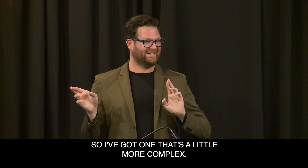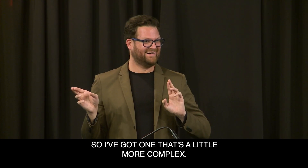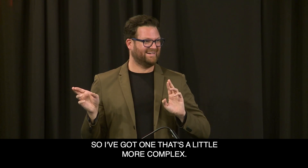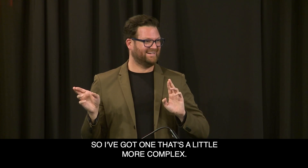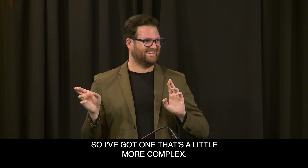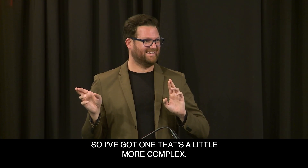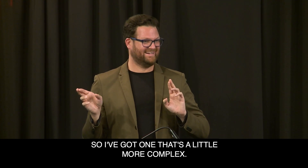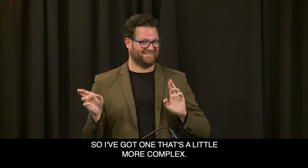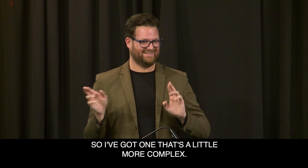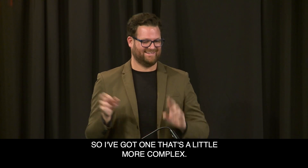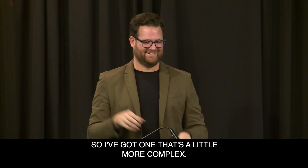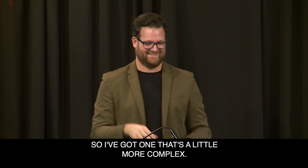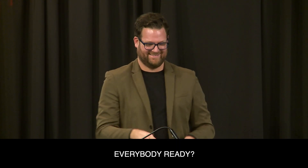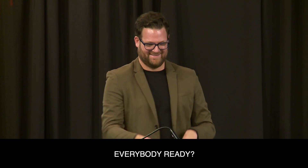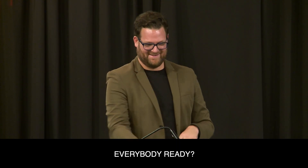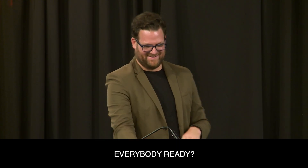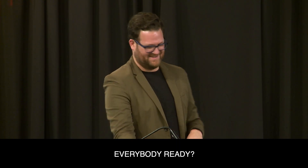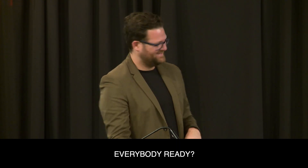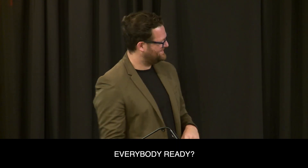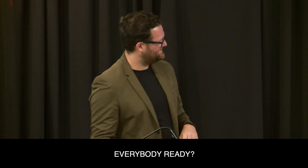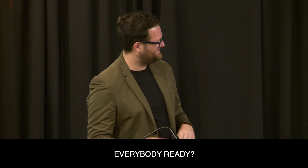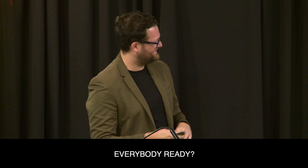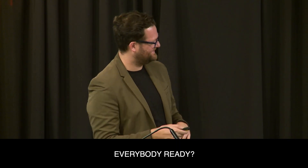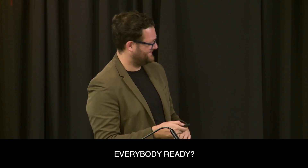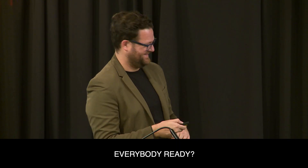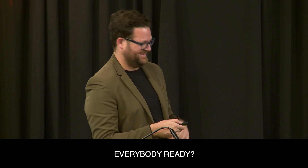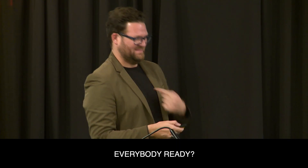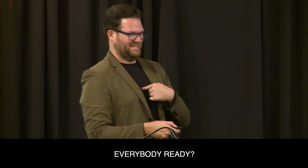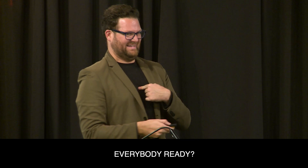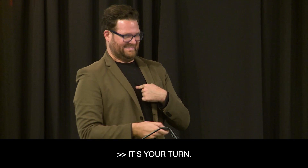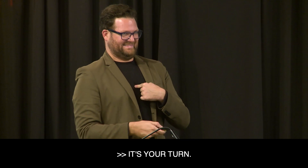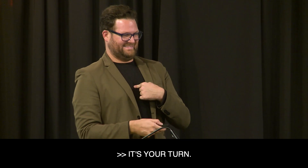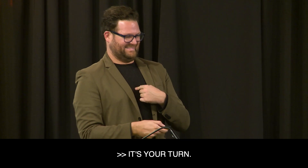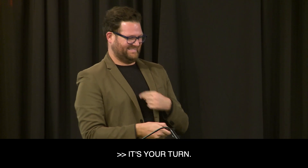got one that's a little more complex. Everybody ready? It's your turn.